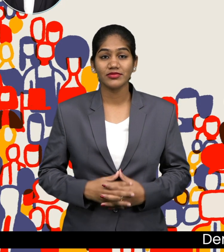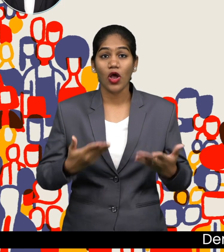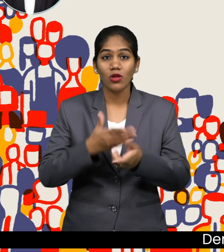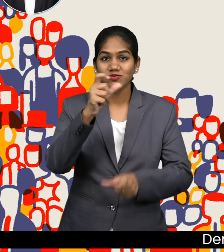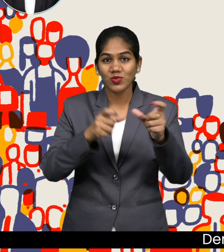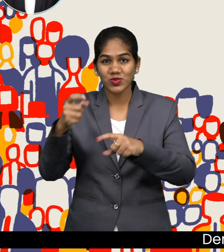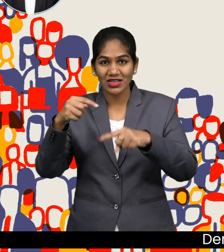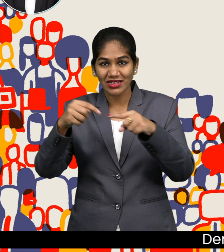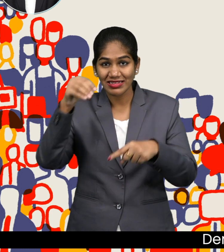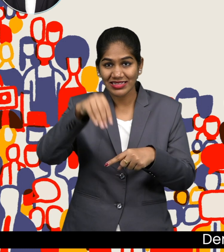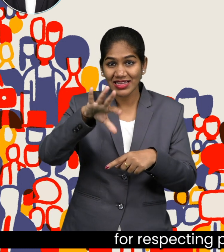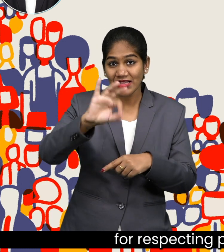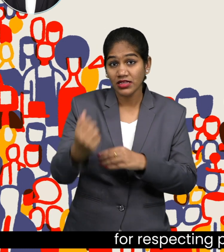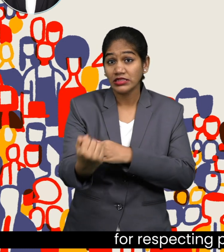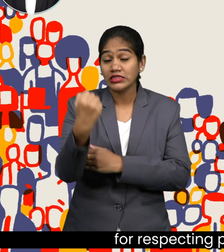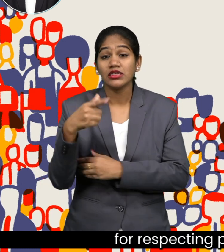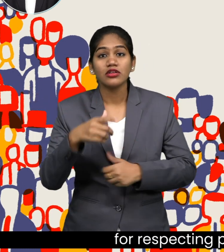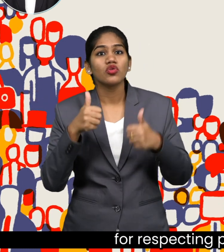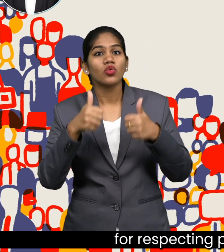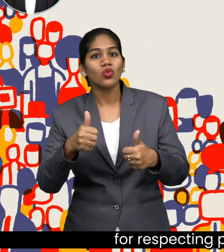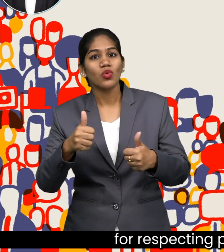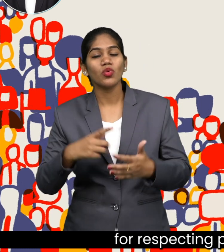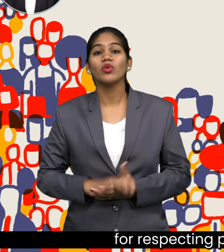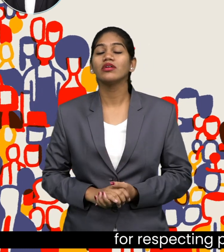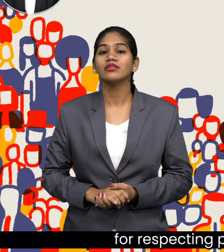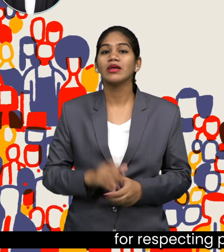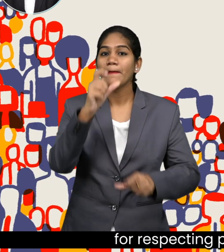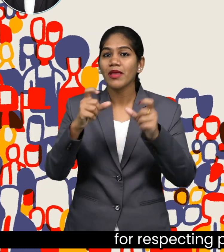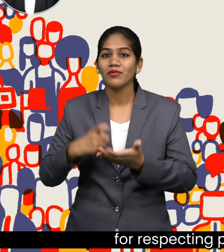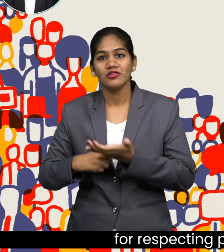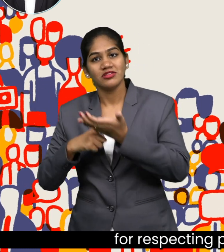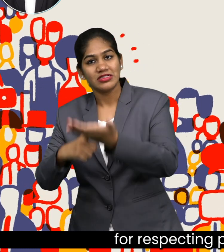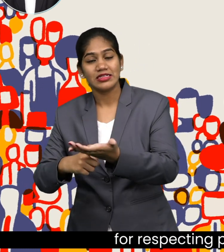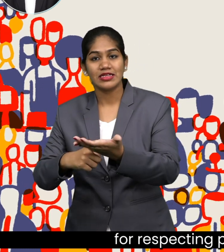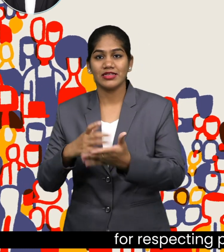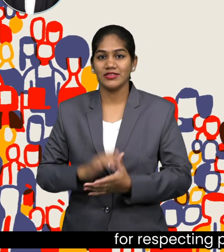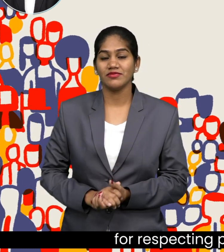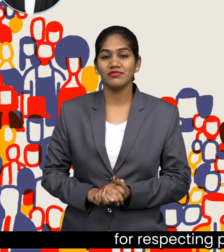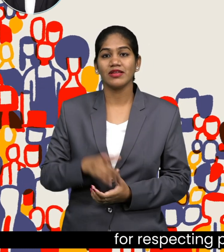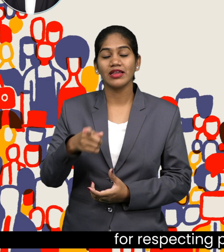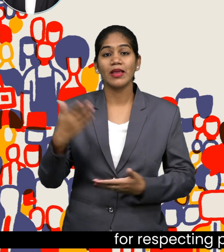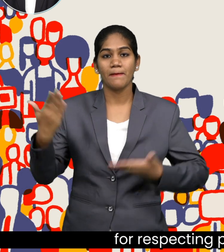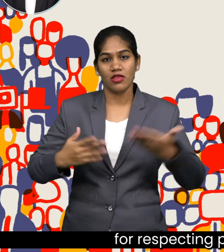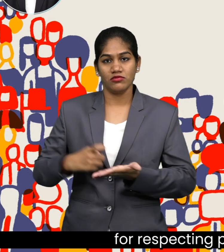Democracy is good for respecting people's dignity and freedom.